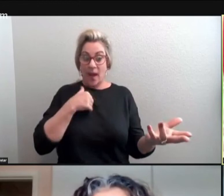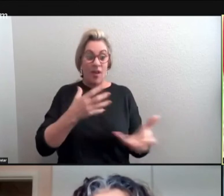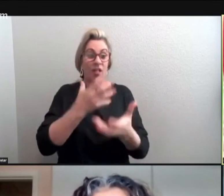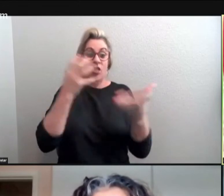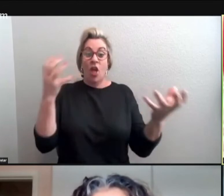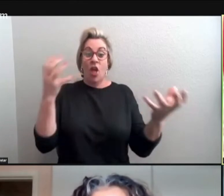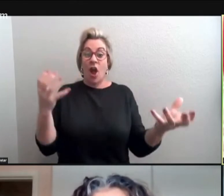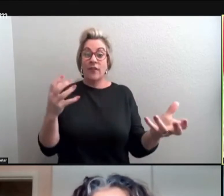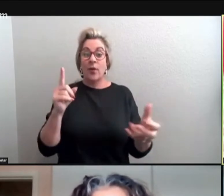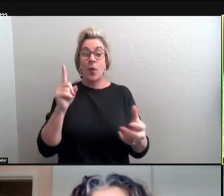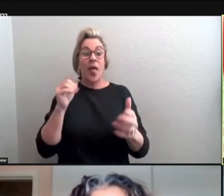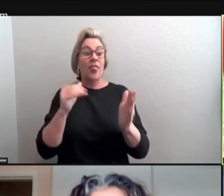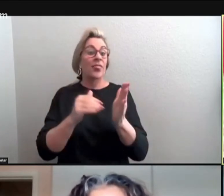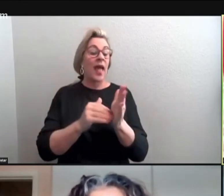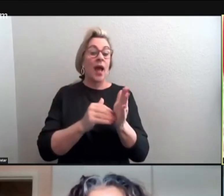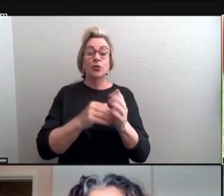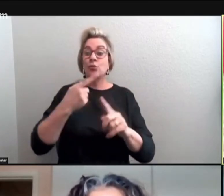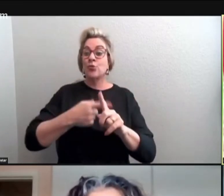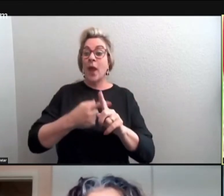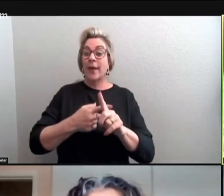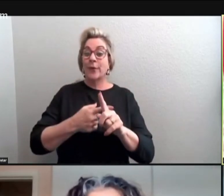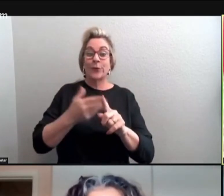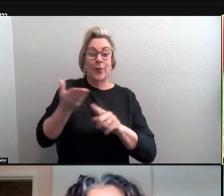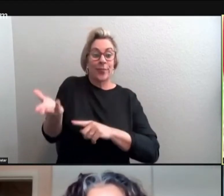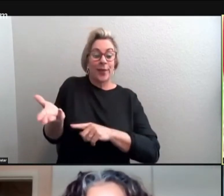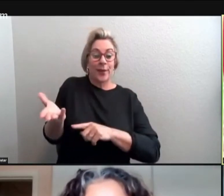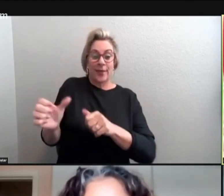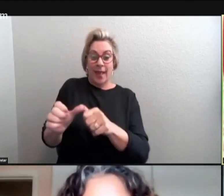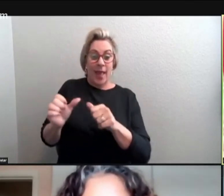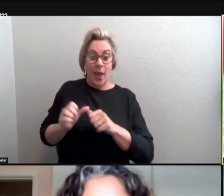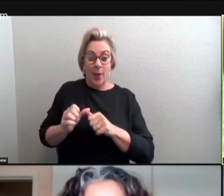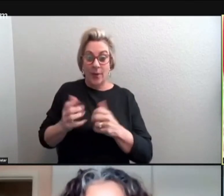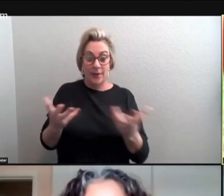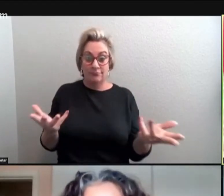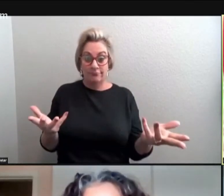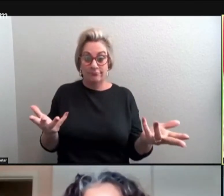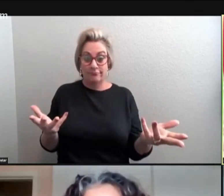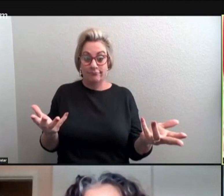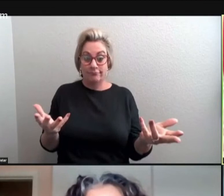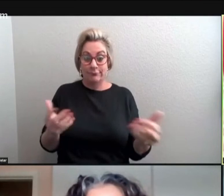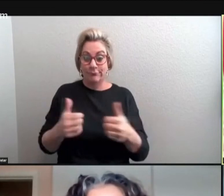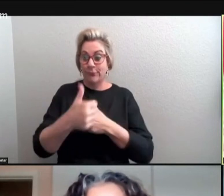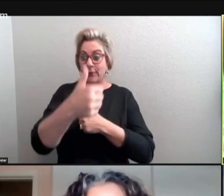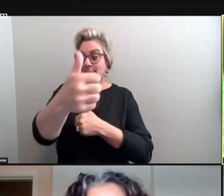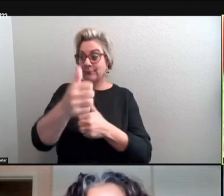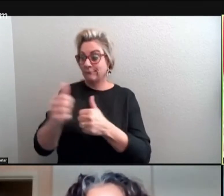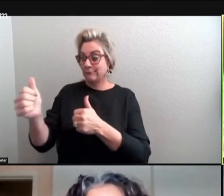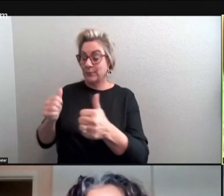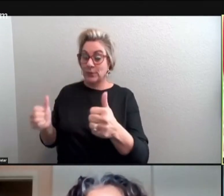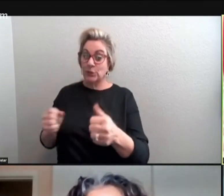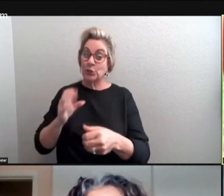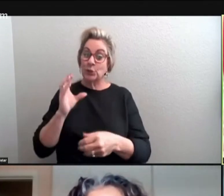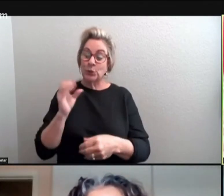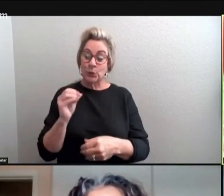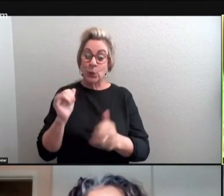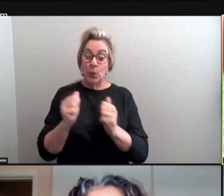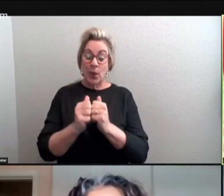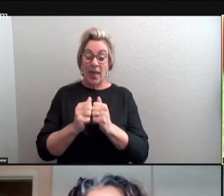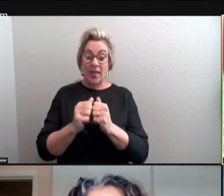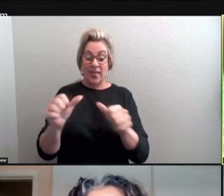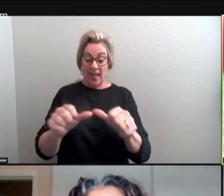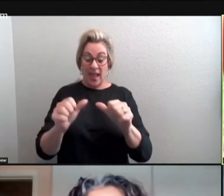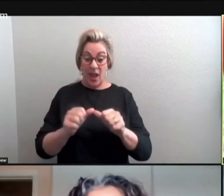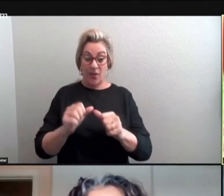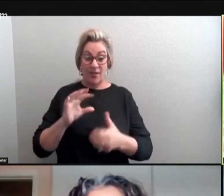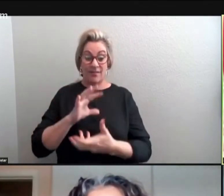1,000 or close to it rental units on the market within any number of miles. from the areas devastated by the wildfires.